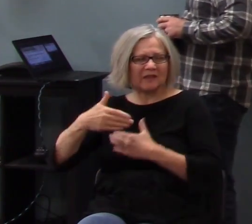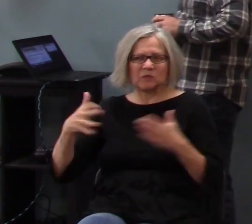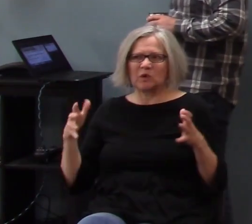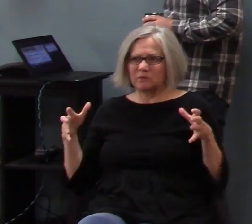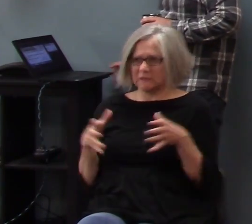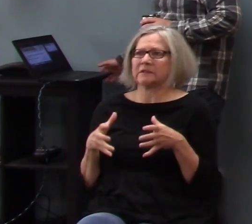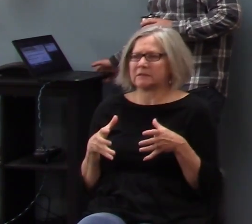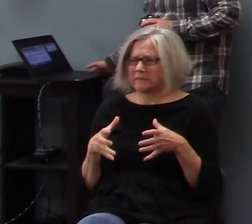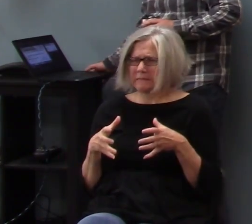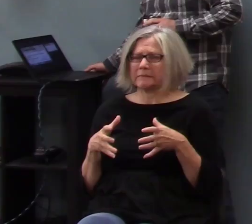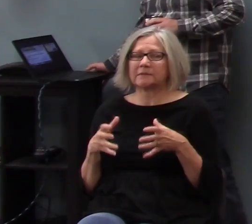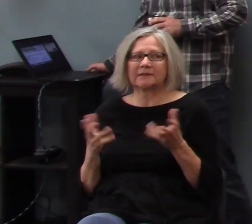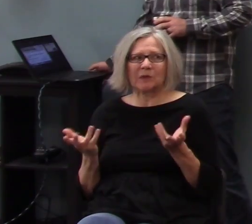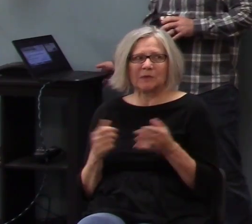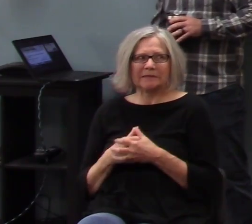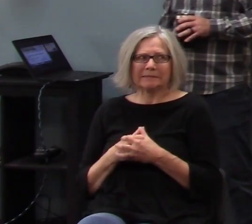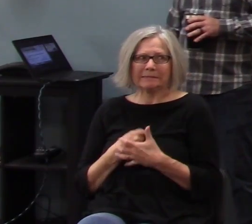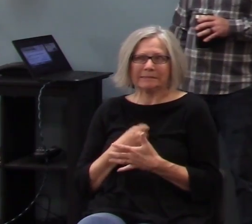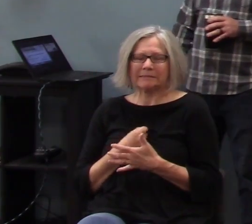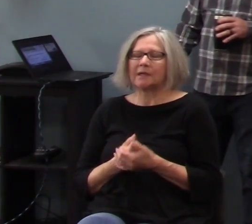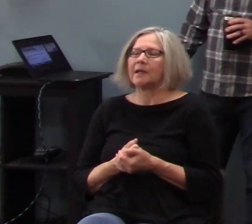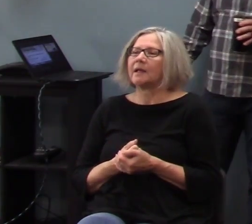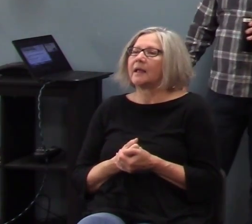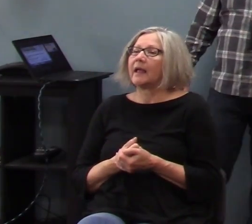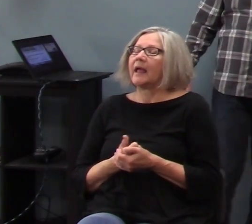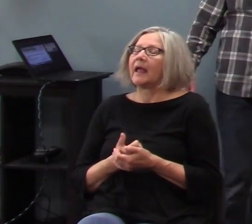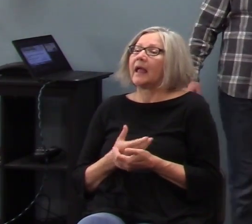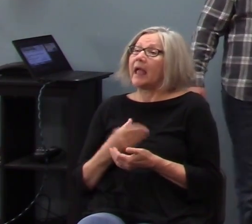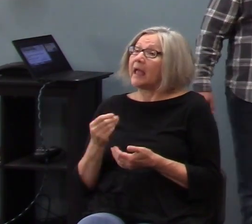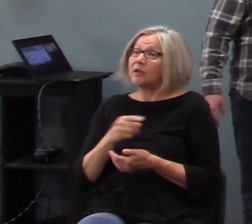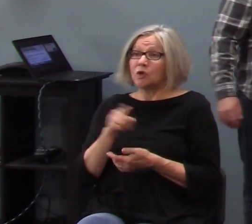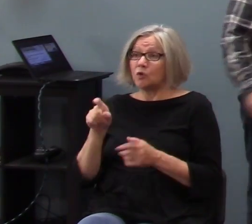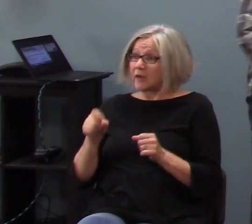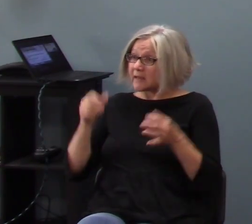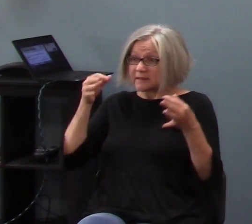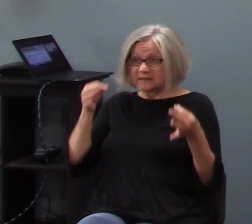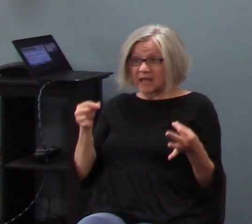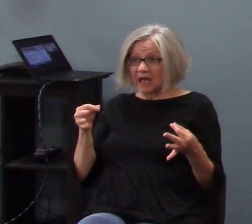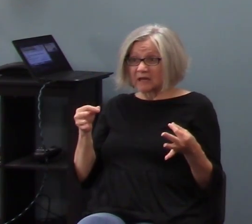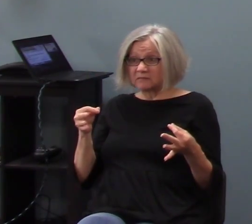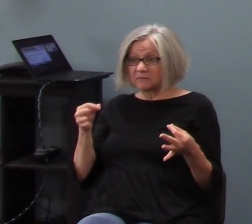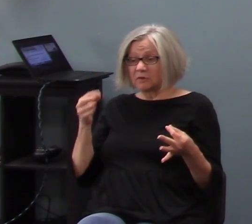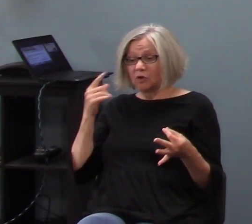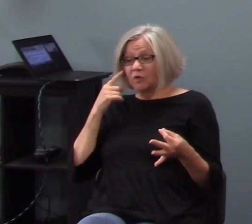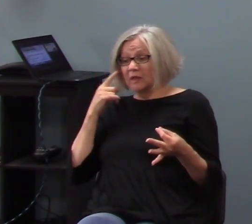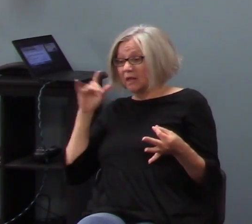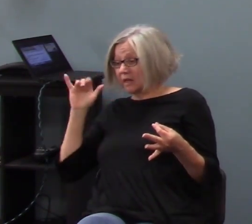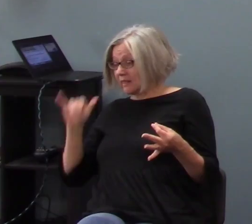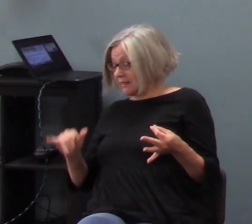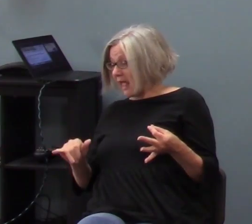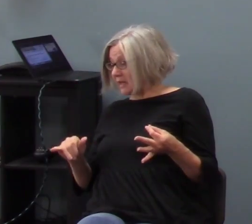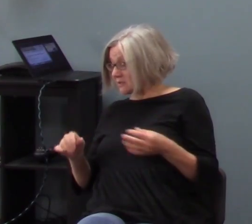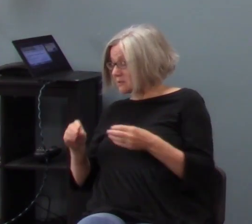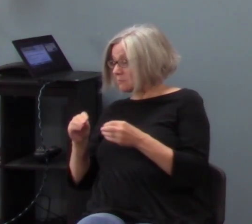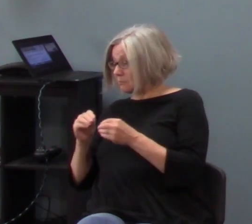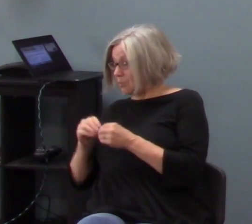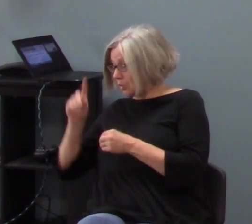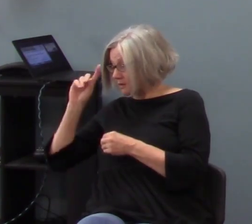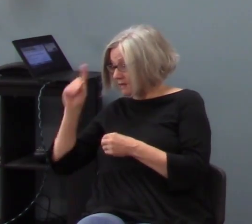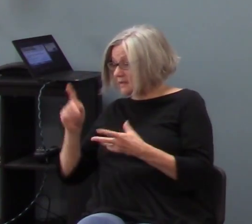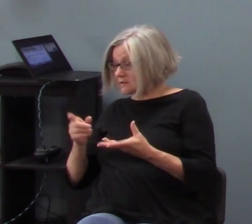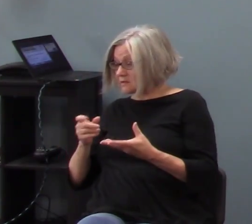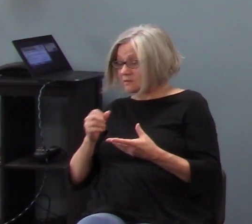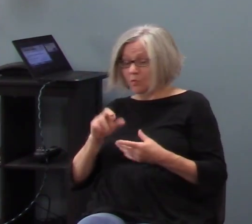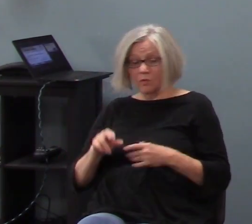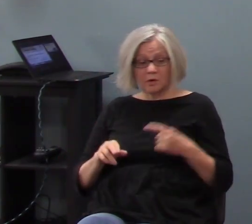tight. Okay? And you can decide whether you think that makes more sense or the multi-universe generating machine that you have no evidence for at